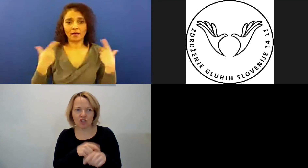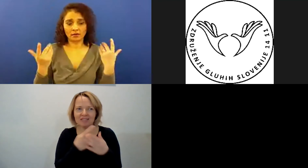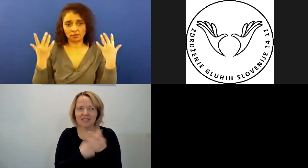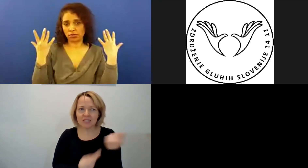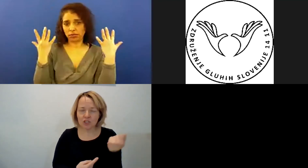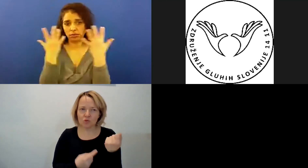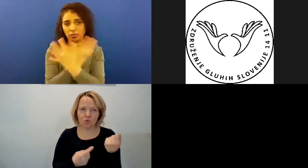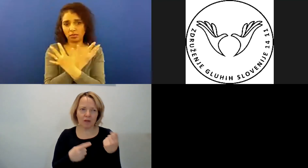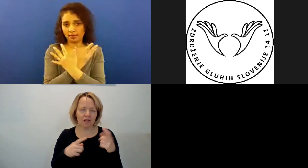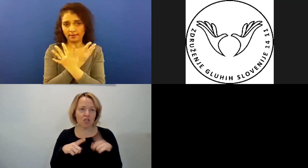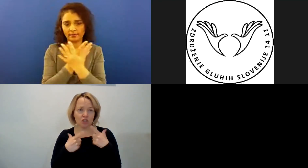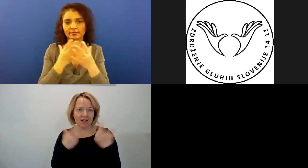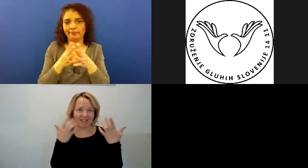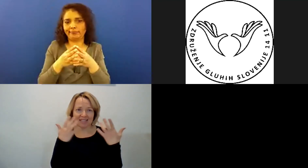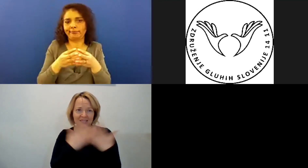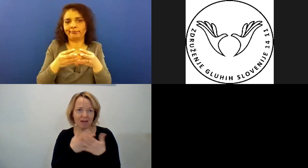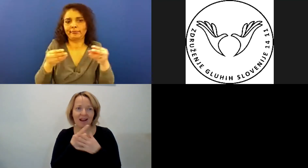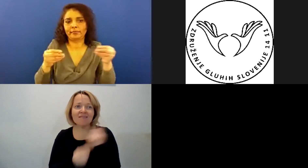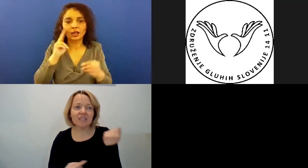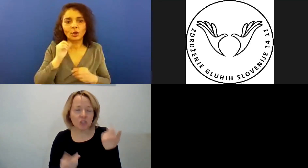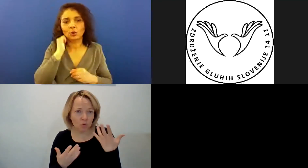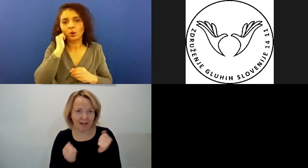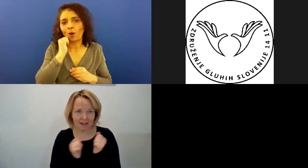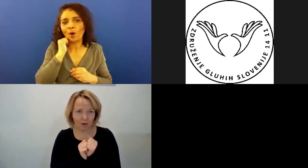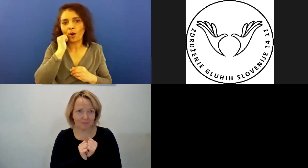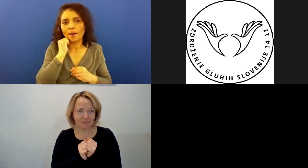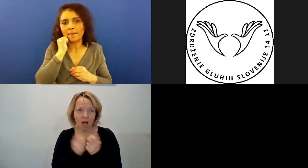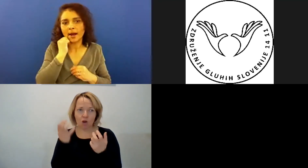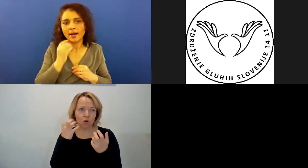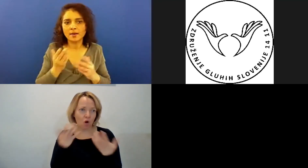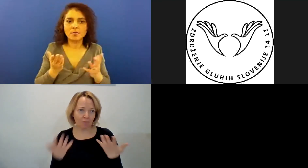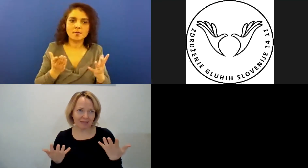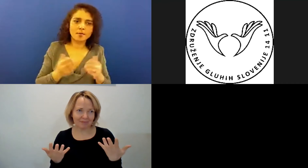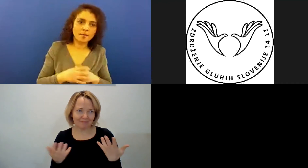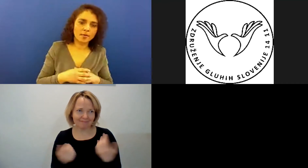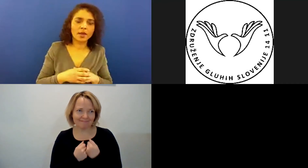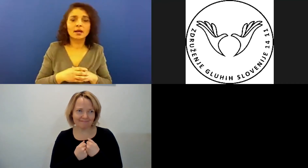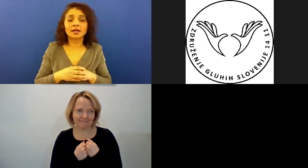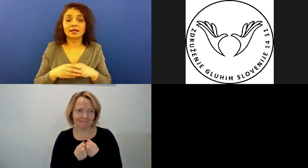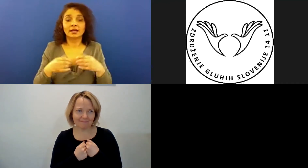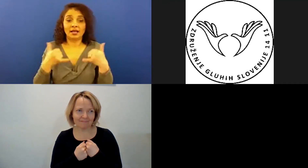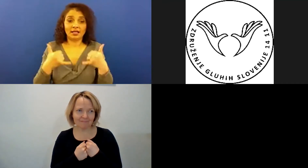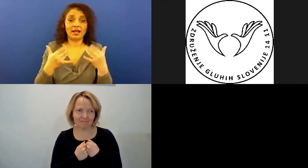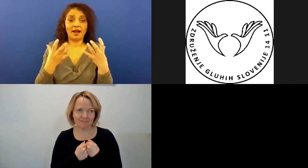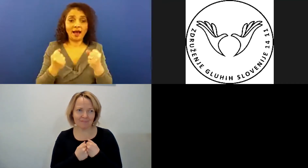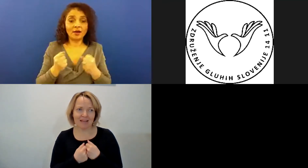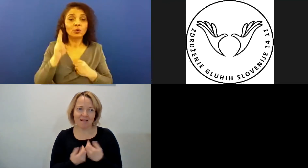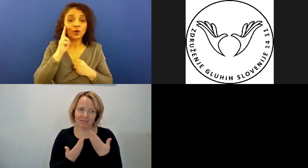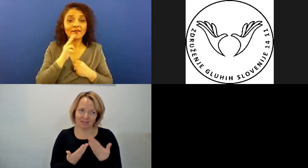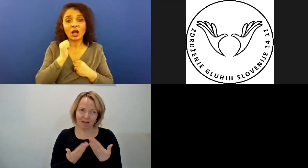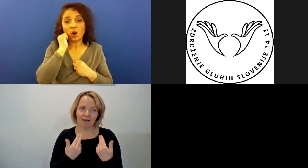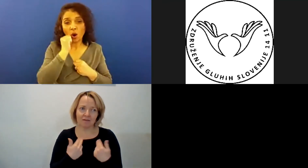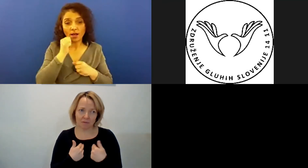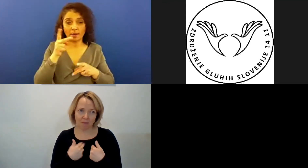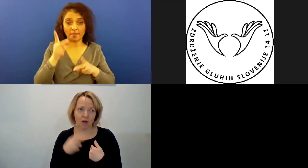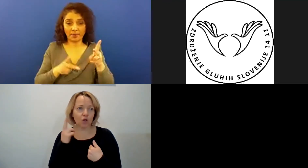Of course, on top of that, we also suffered from the lack of respect for deaf culture and deaf communities in many